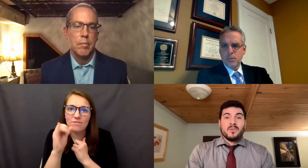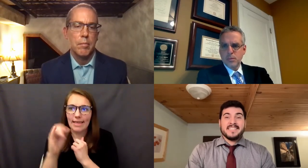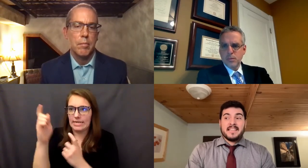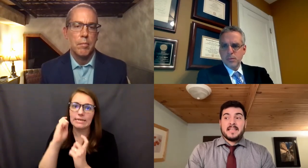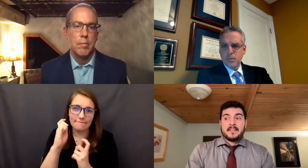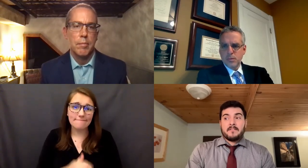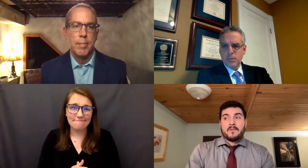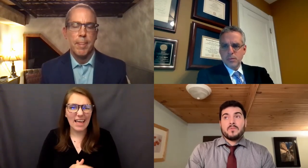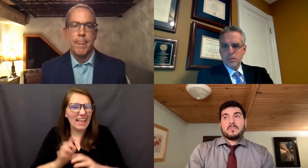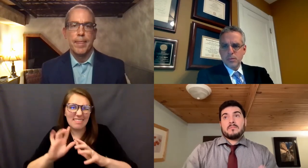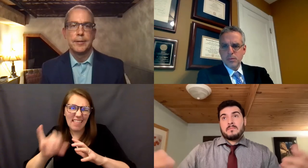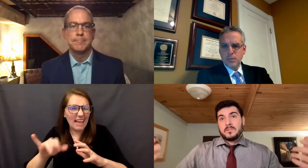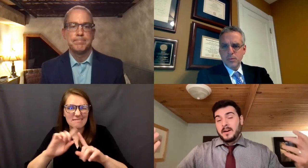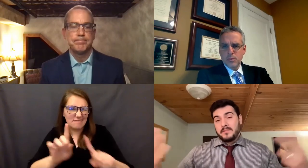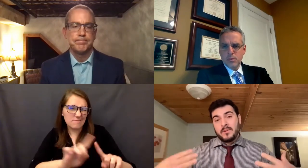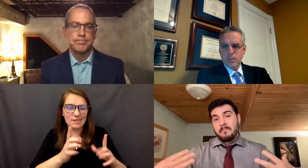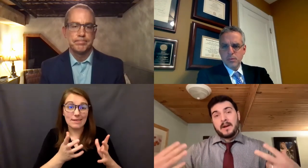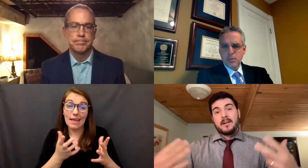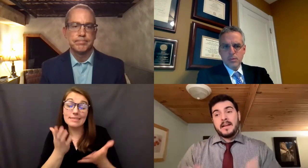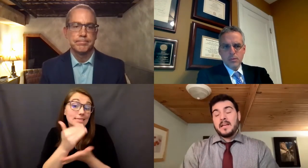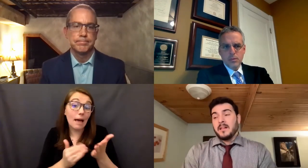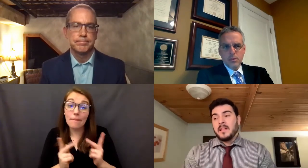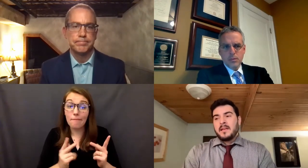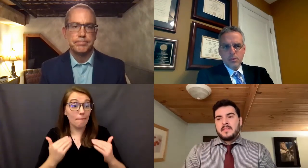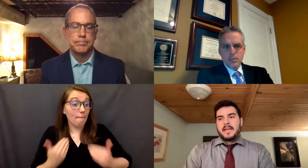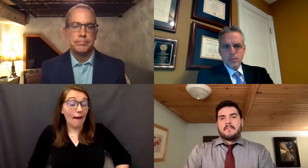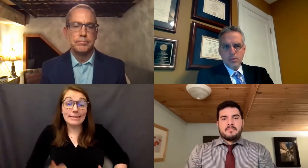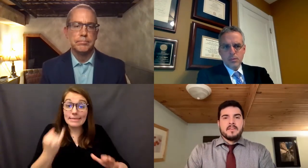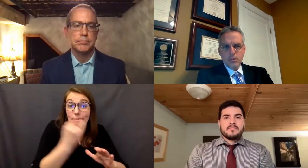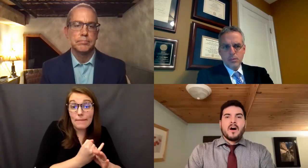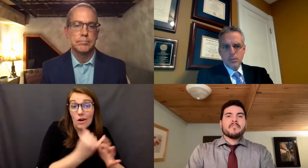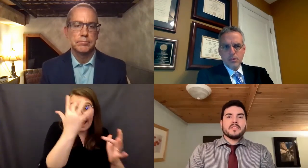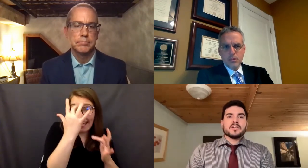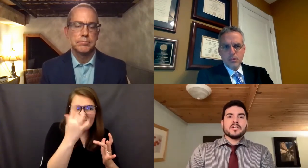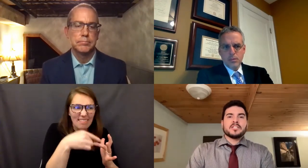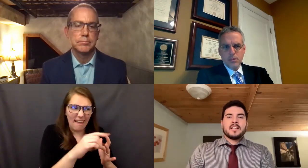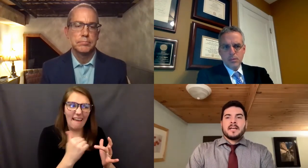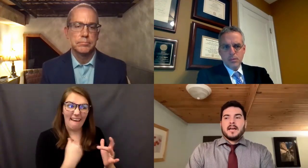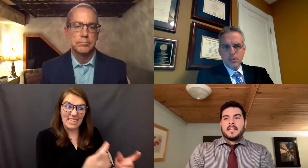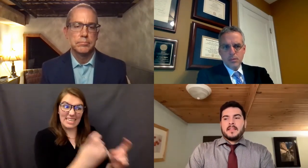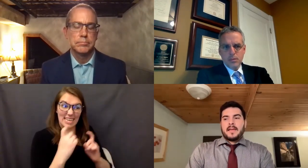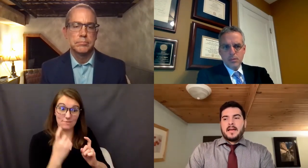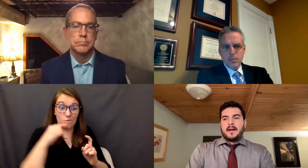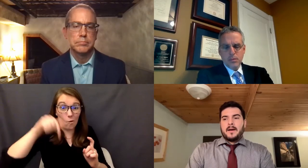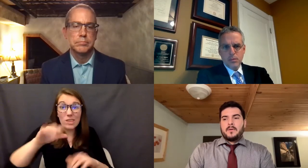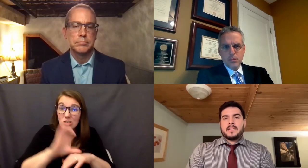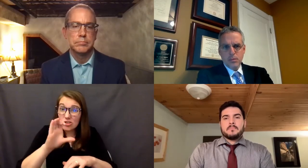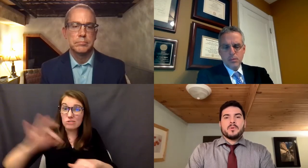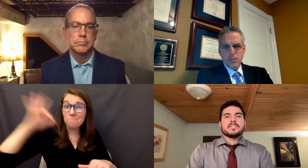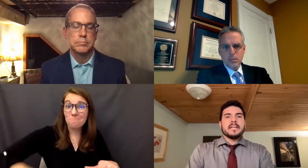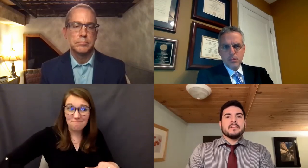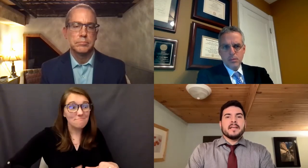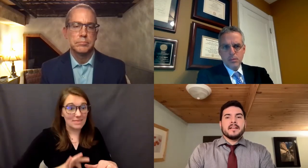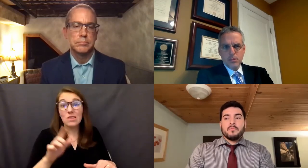sorts of ways, and I think that there are folks whose bodies who are impaired and ill, they have gifts to offer the church that need to